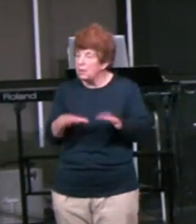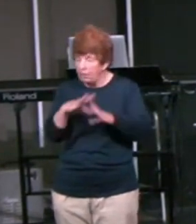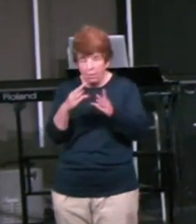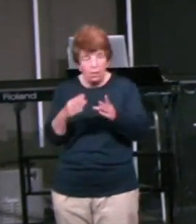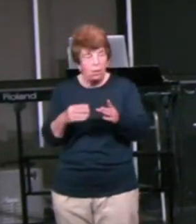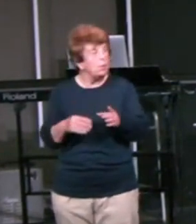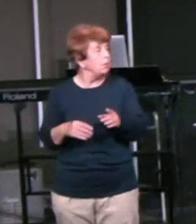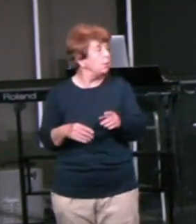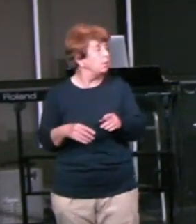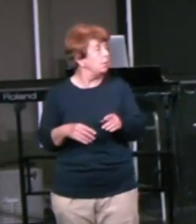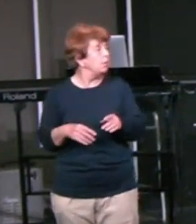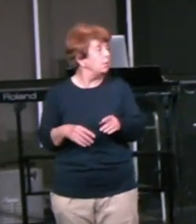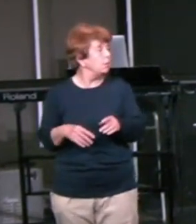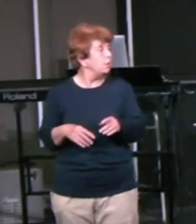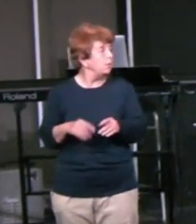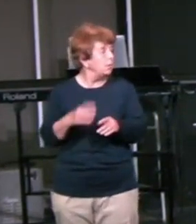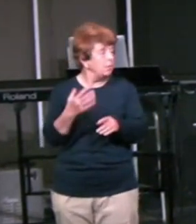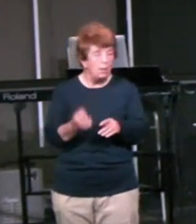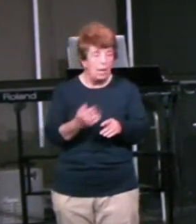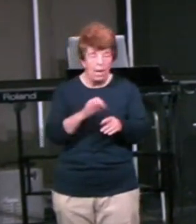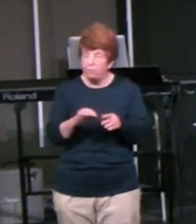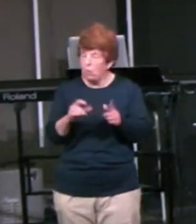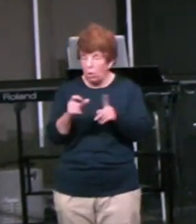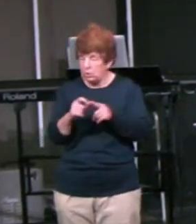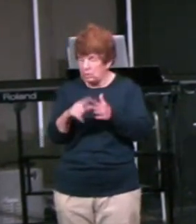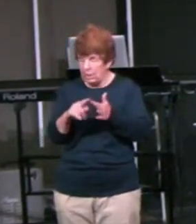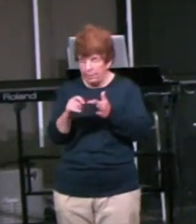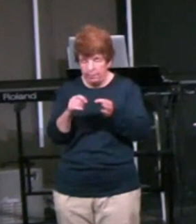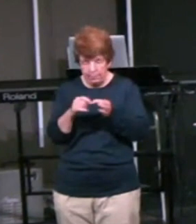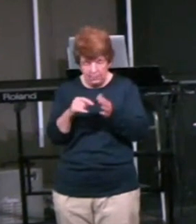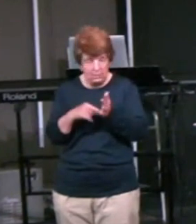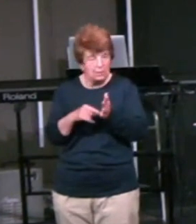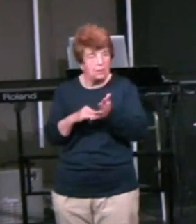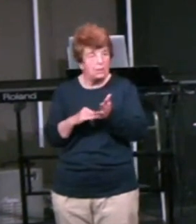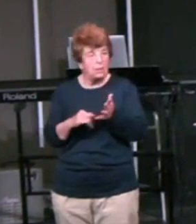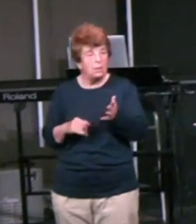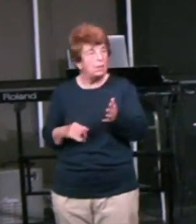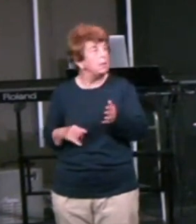possess. We have no debts.